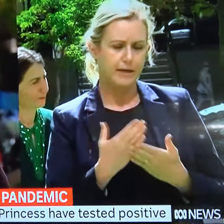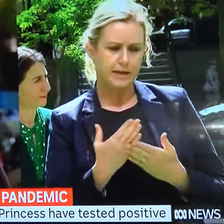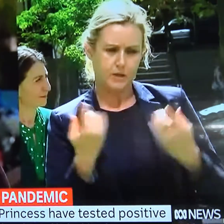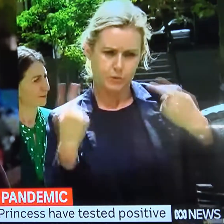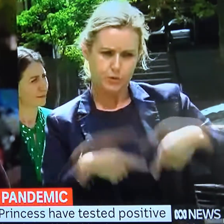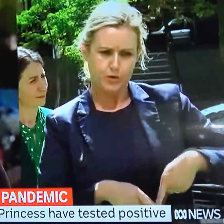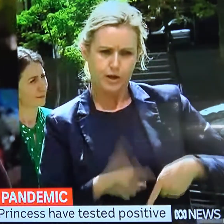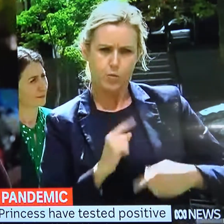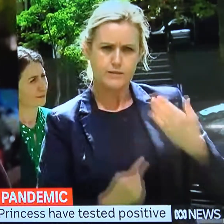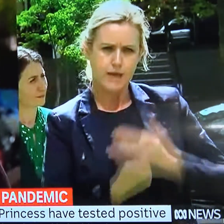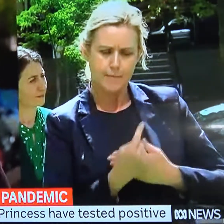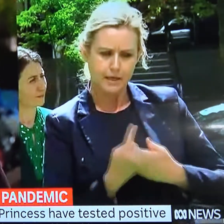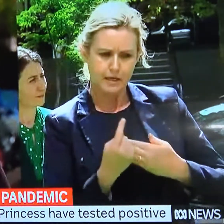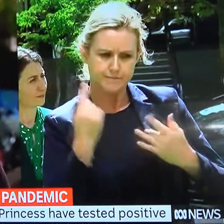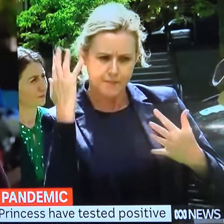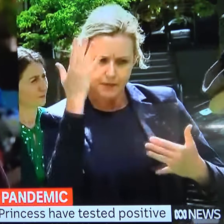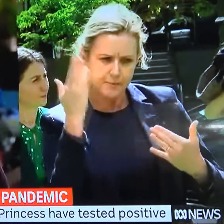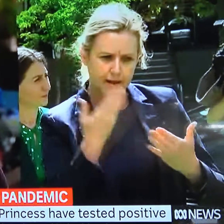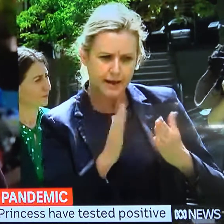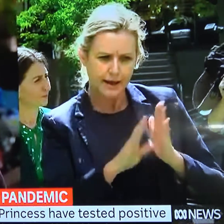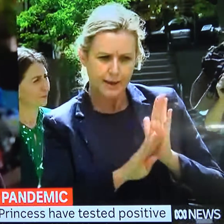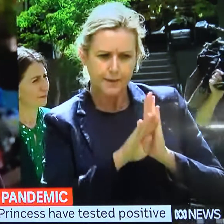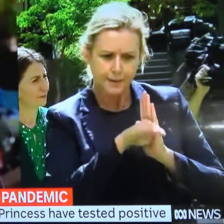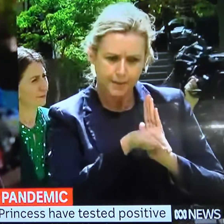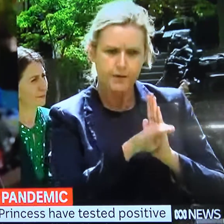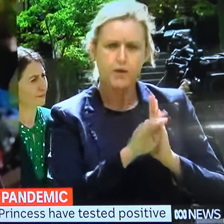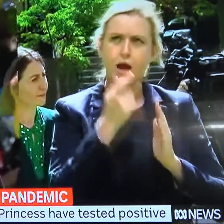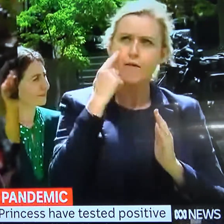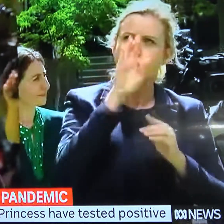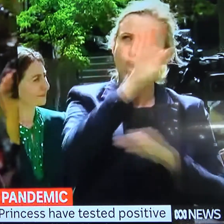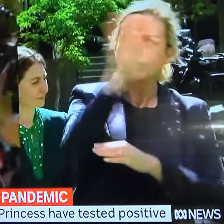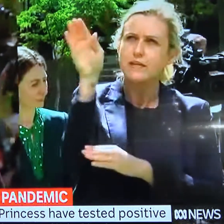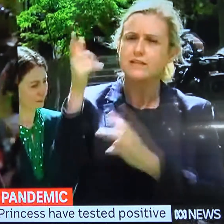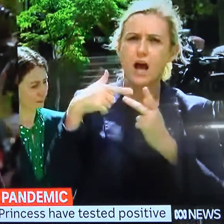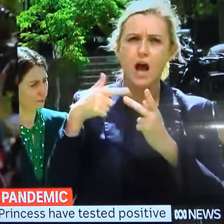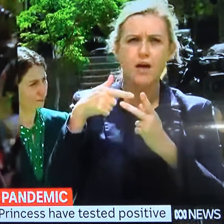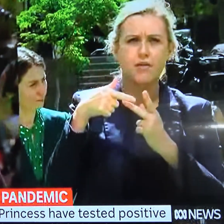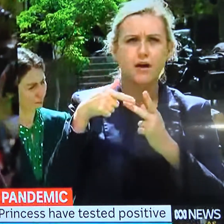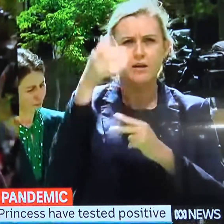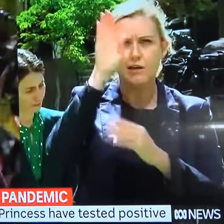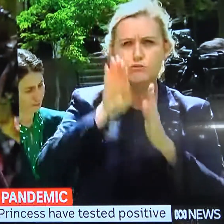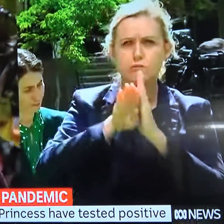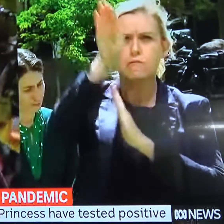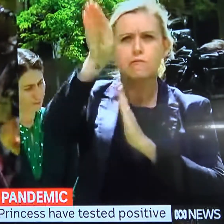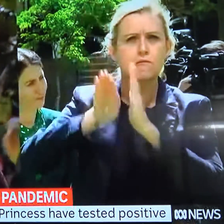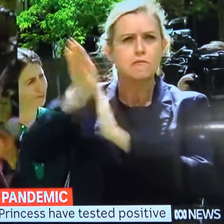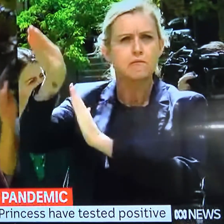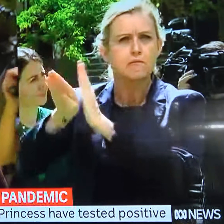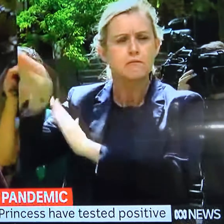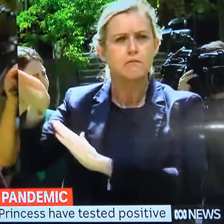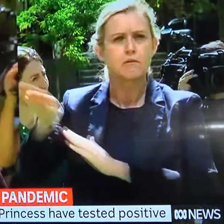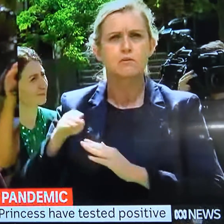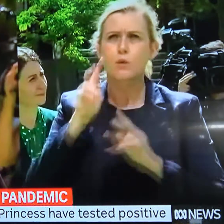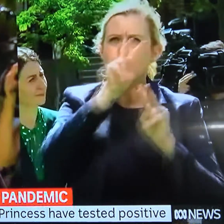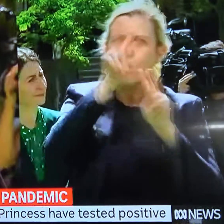that overseas there's been countries that are peaking and we're watching the growth of cases in